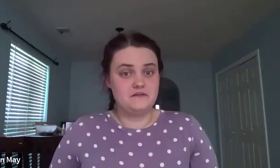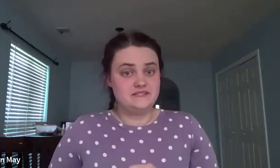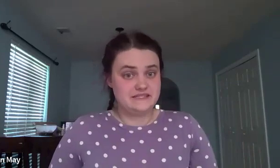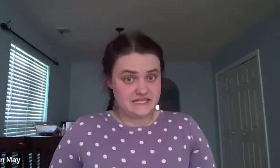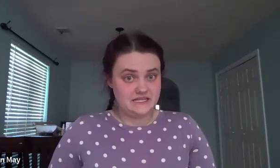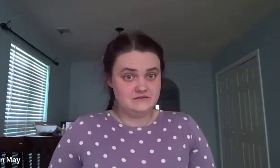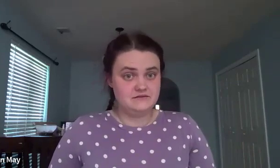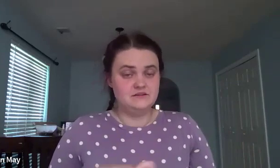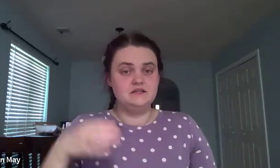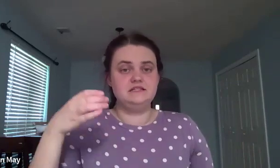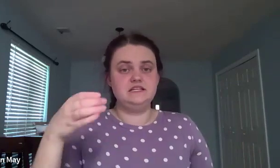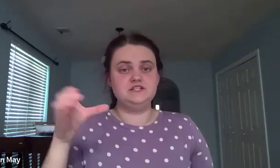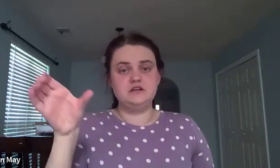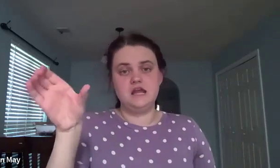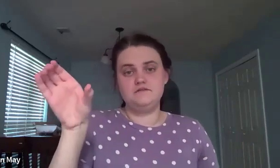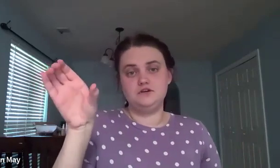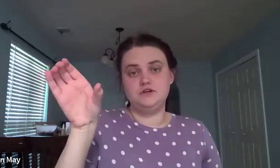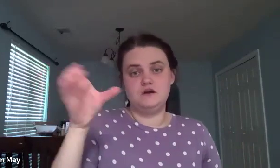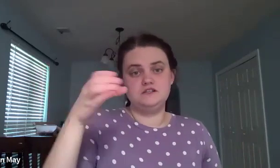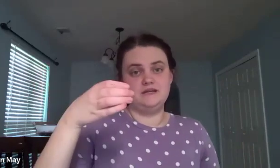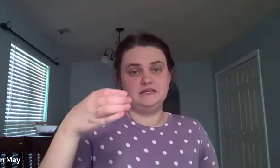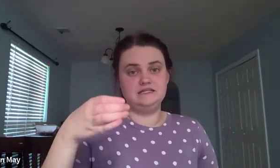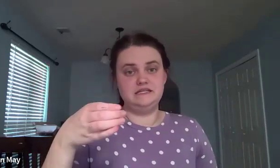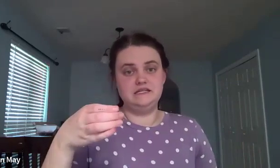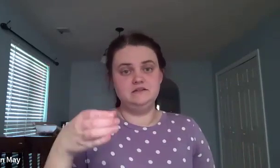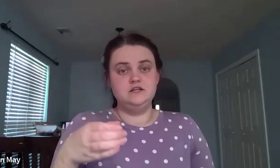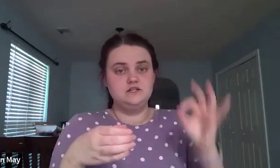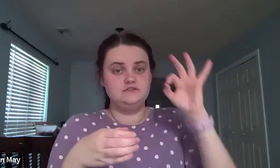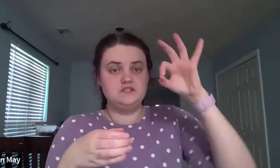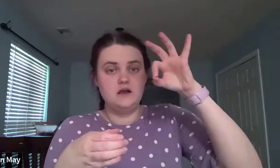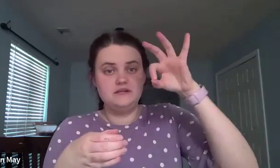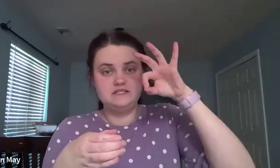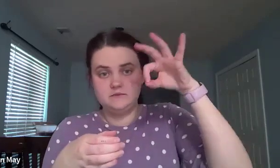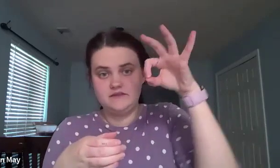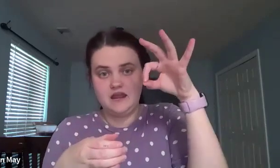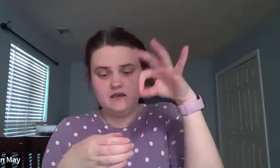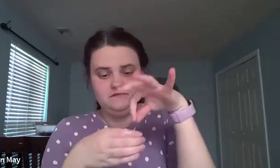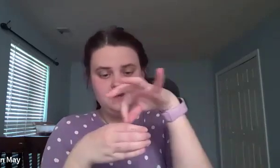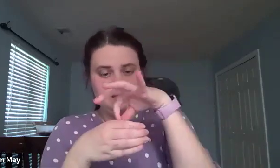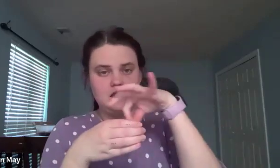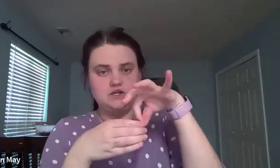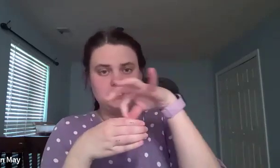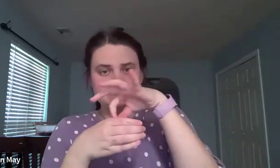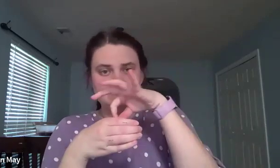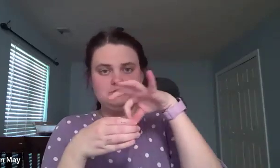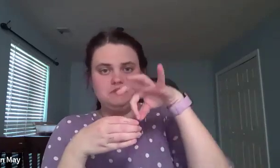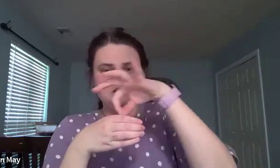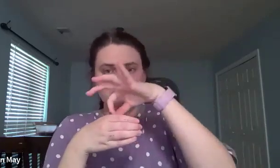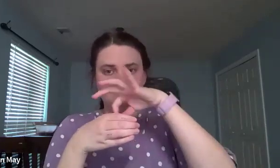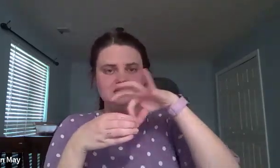have tea. T's, you're going to have your non-dominant in a C. Your dominant is going to be in the F, and you're going to spin and circle. It's like